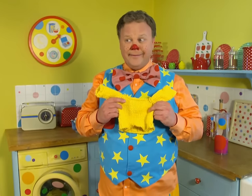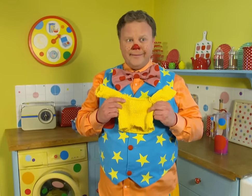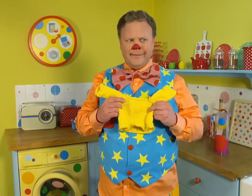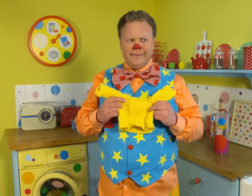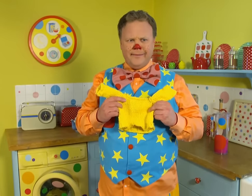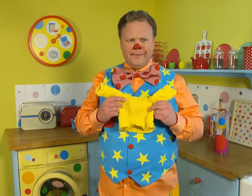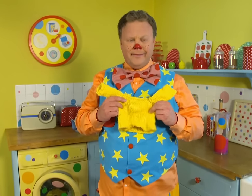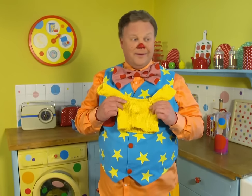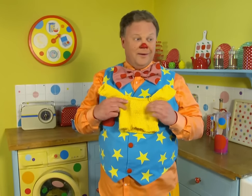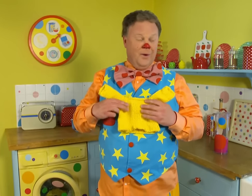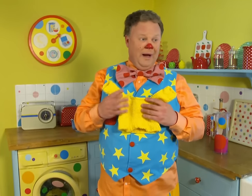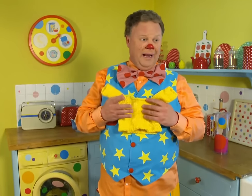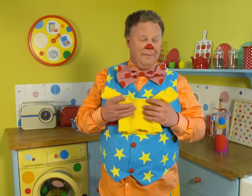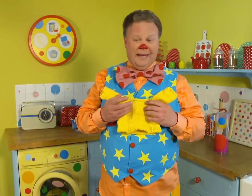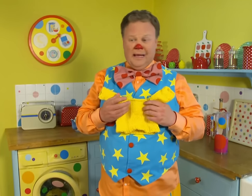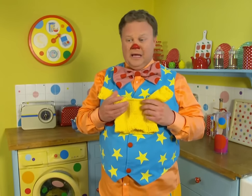might be able to wear it? Oh, I mean,